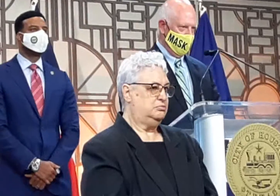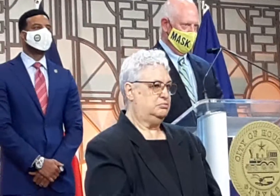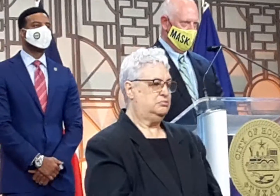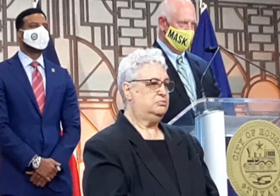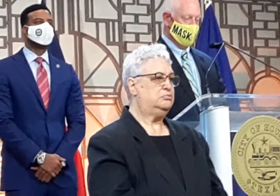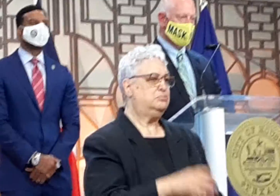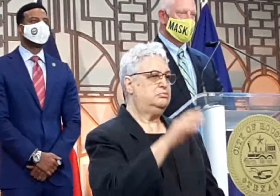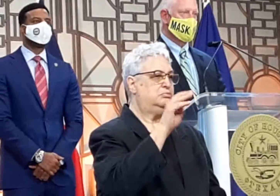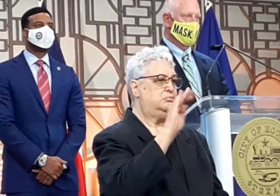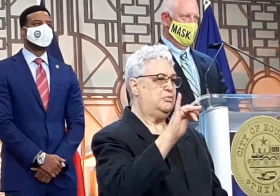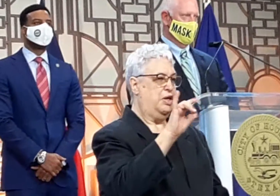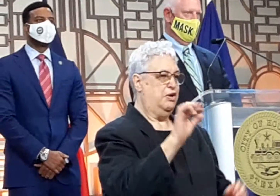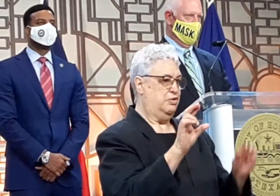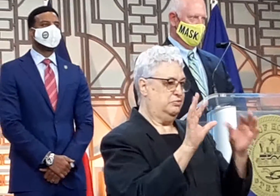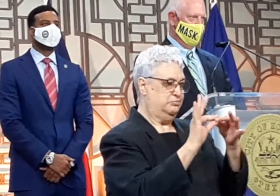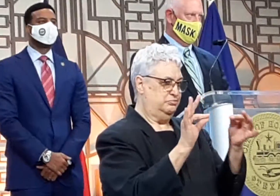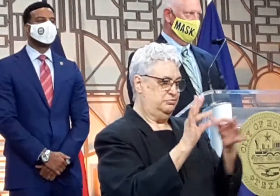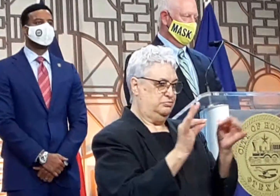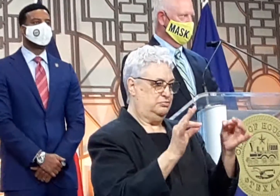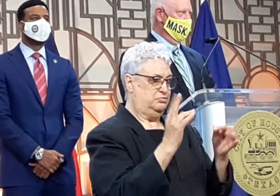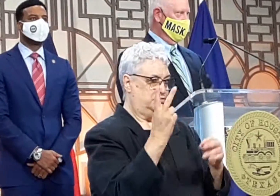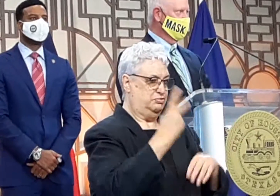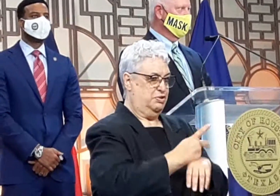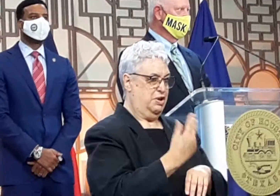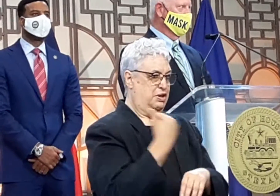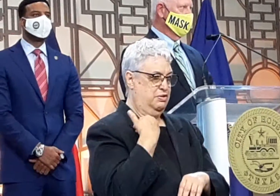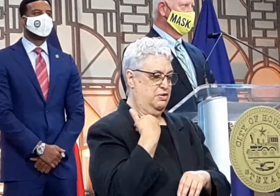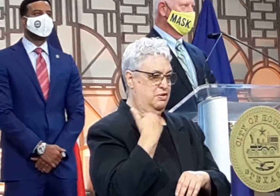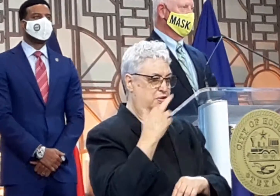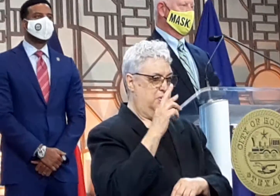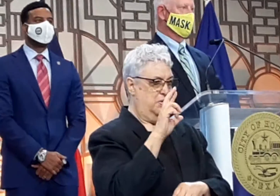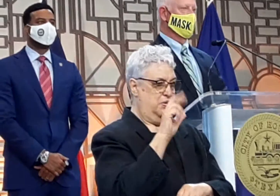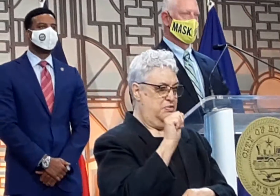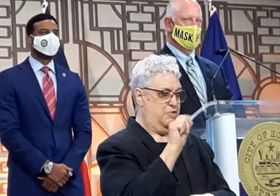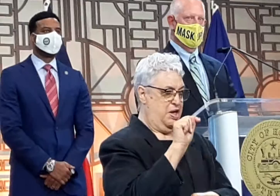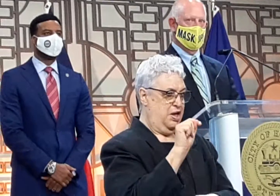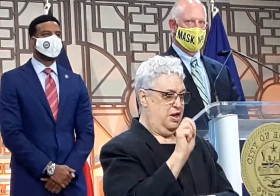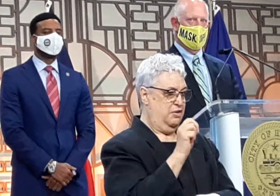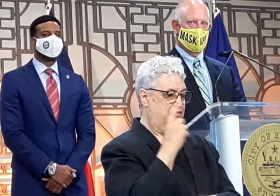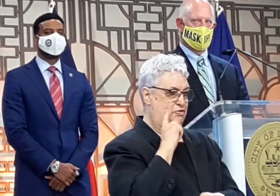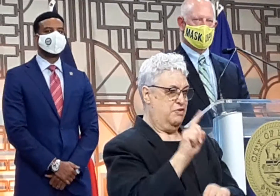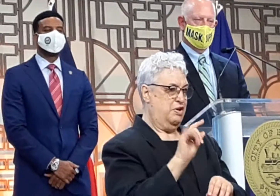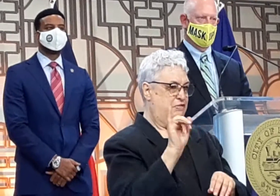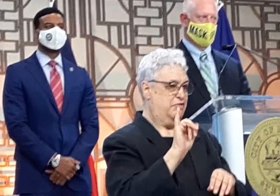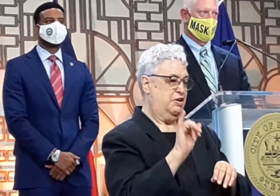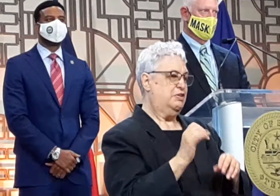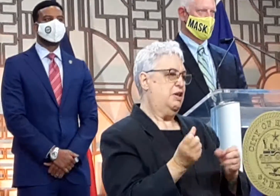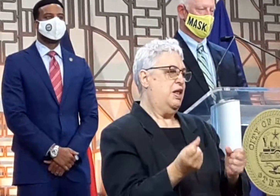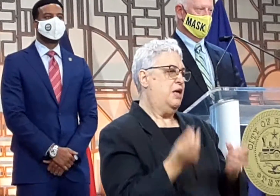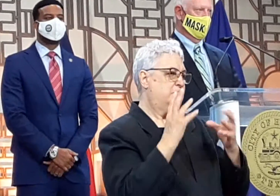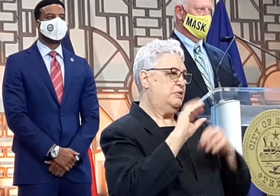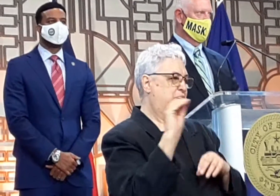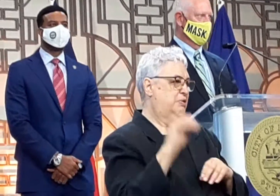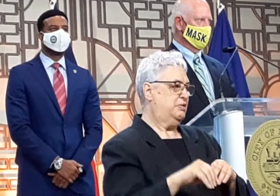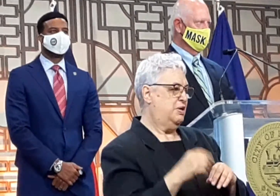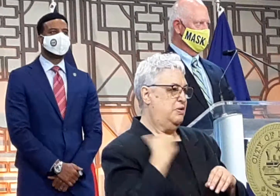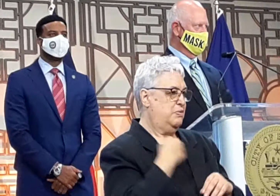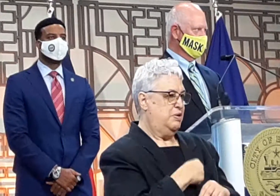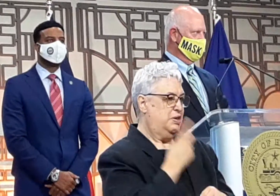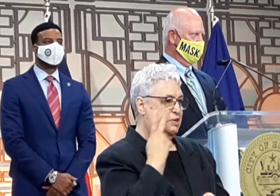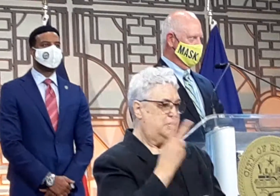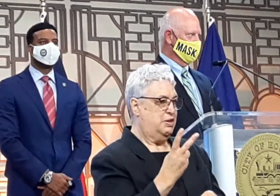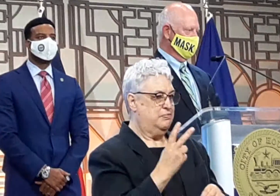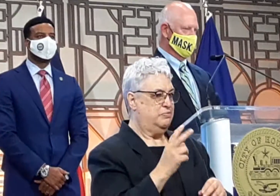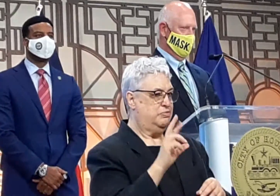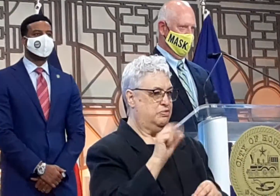The mayor pointed out 2 days ago when we talked about the rate of infection in the city of Houston, because we look at the numbers, but we also need to